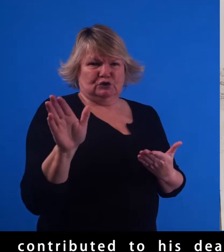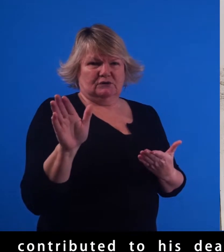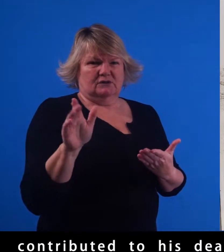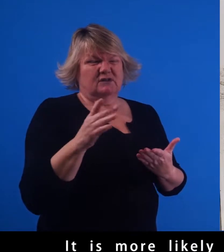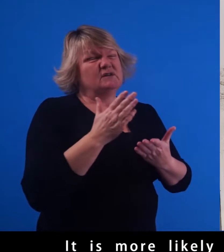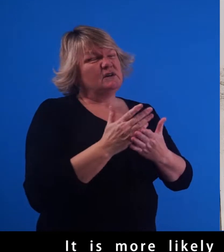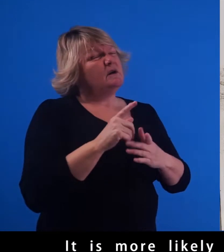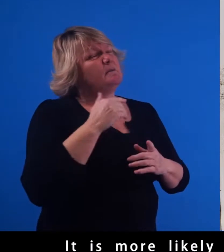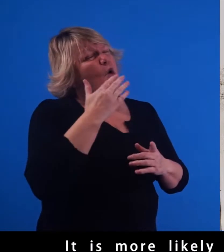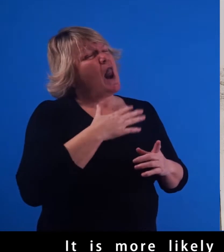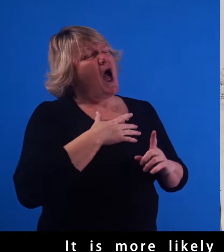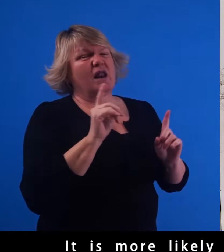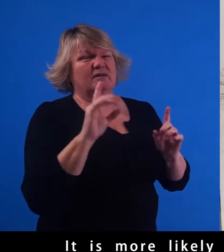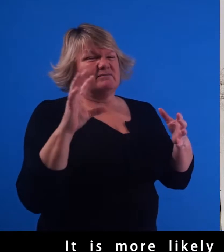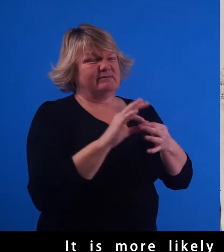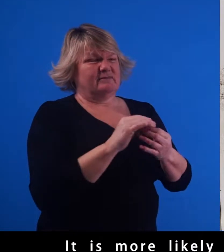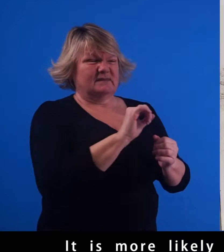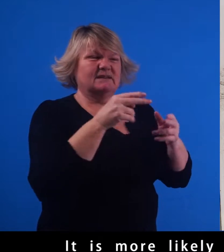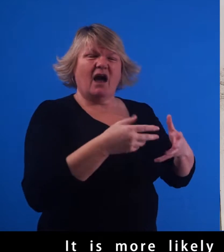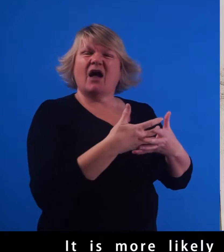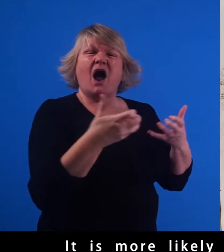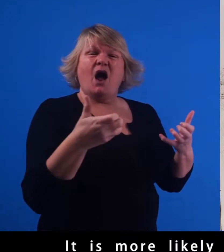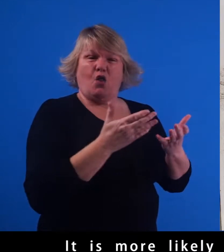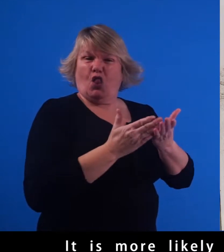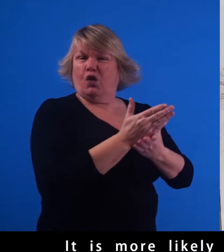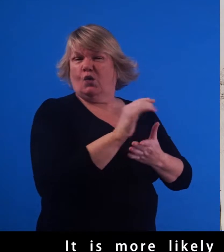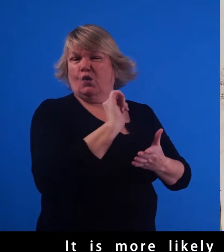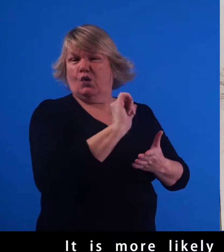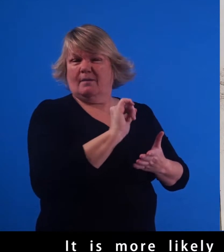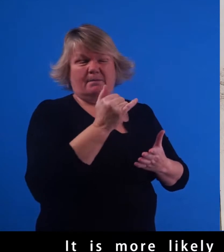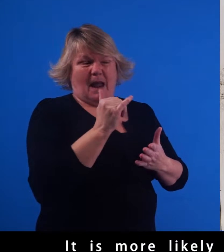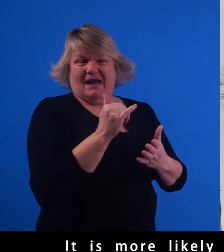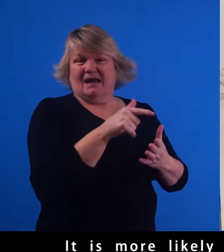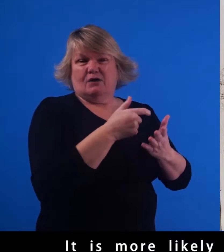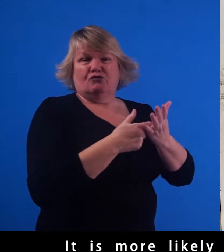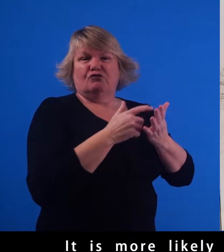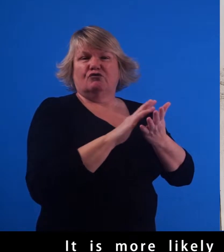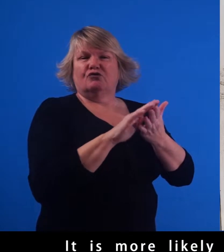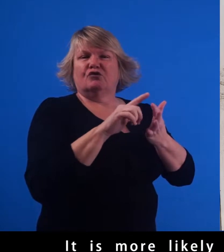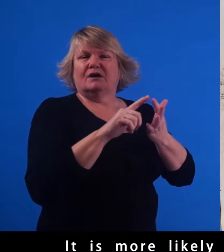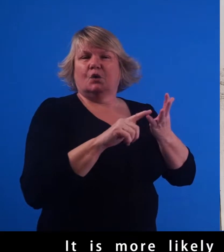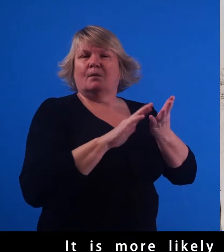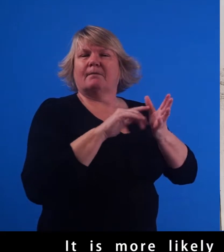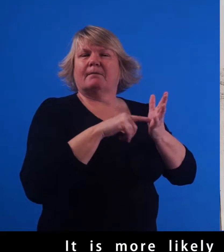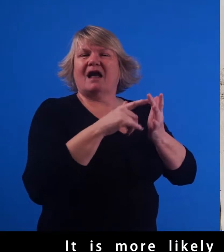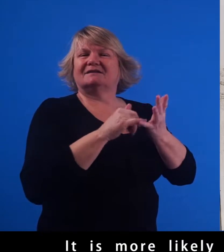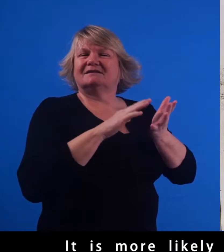nonsense. It is more likely that his death may have been caused either by rheumatism,